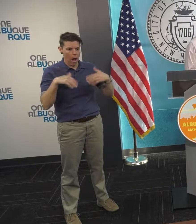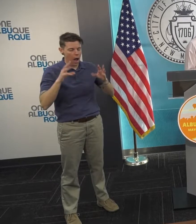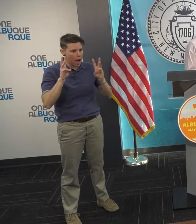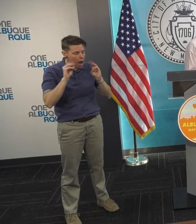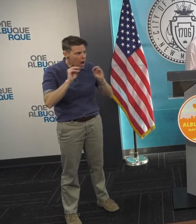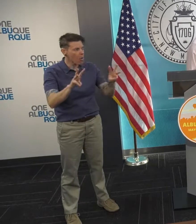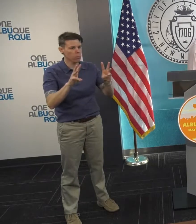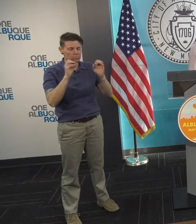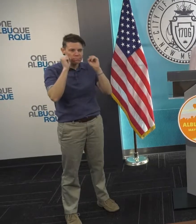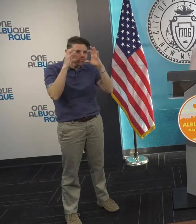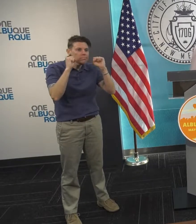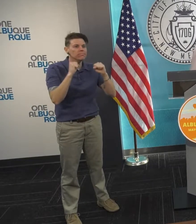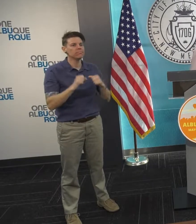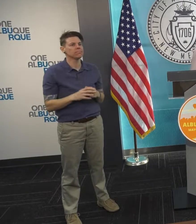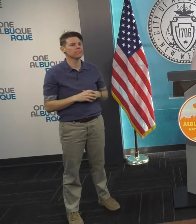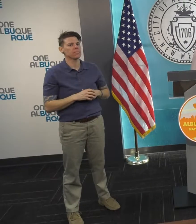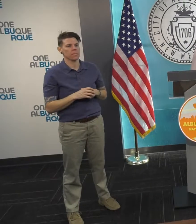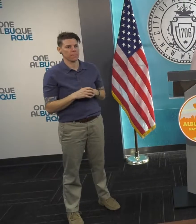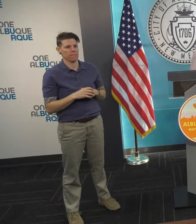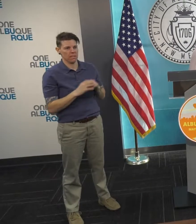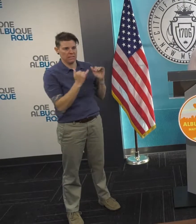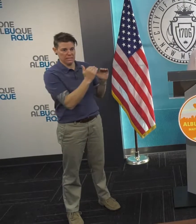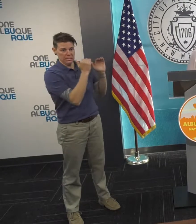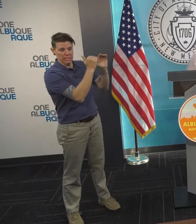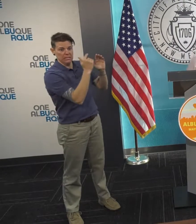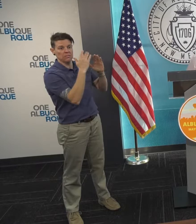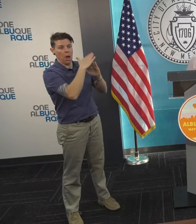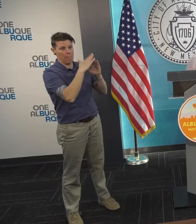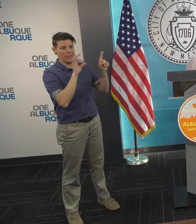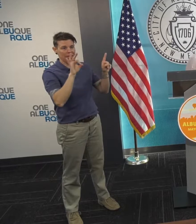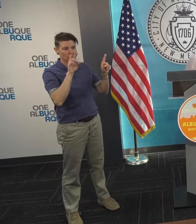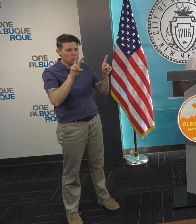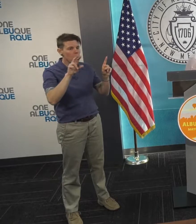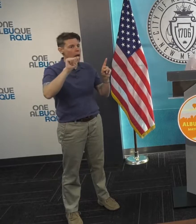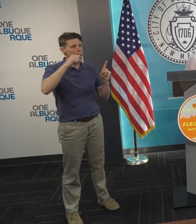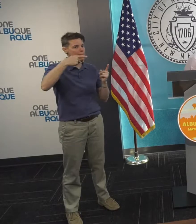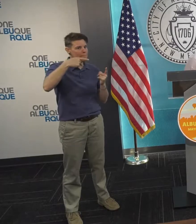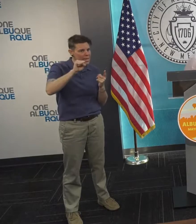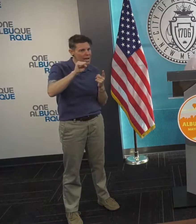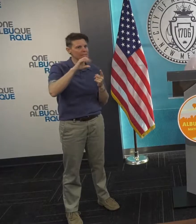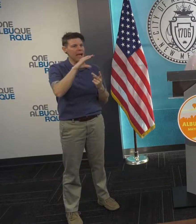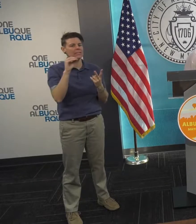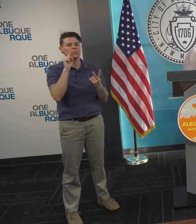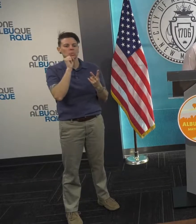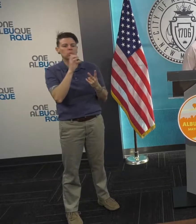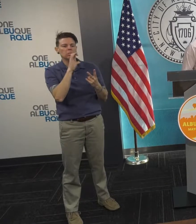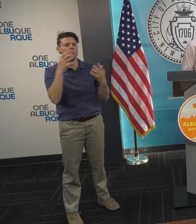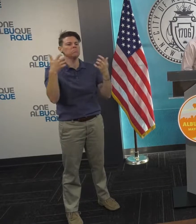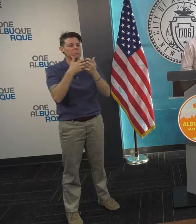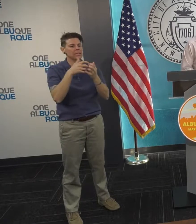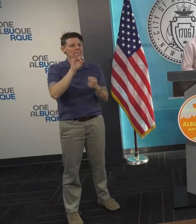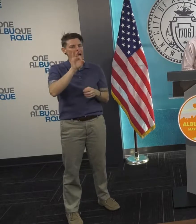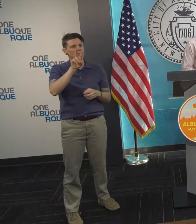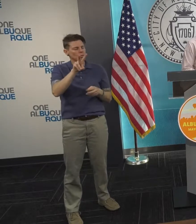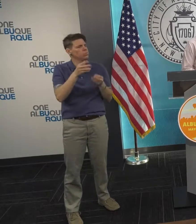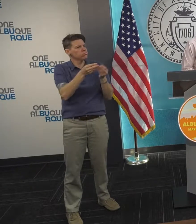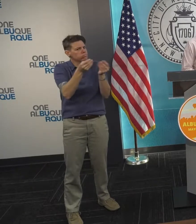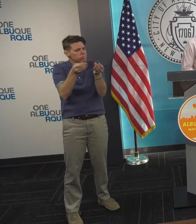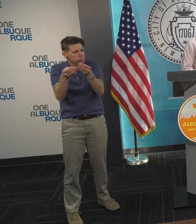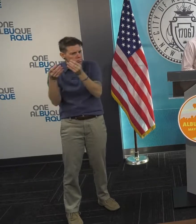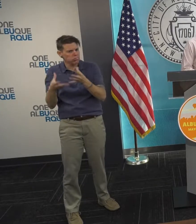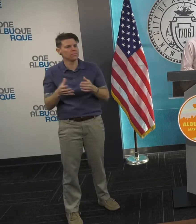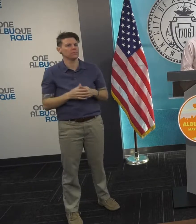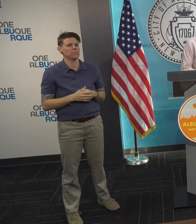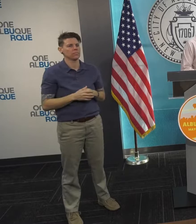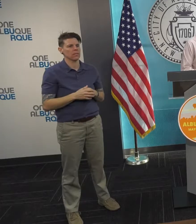as well as our senior sites. And then we see down here too, this is the number of childcare hours